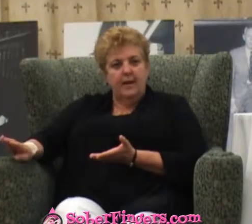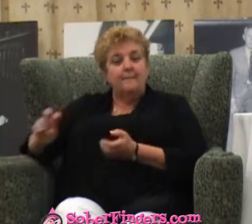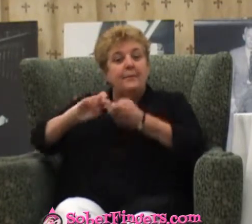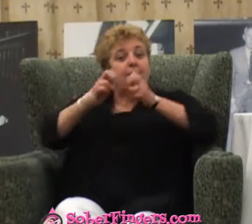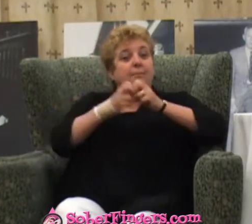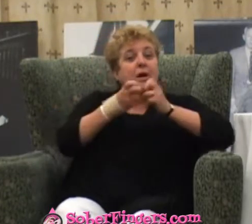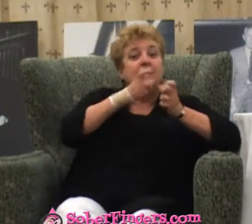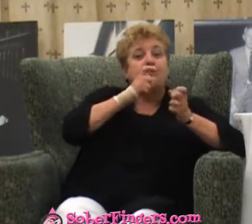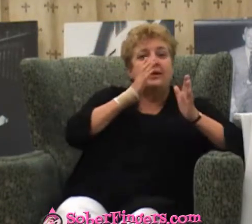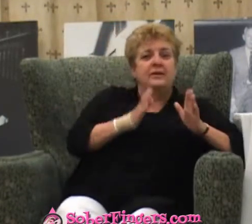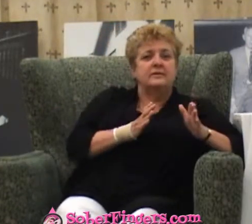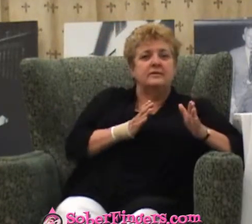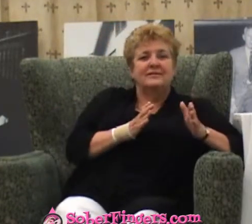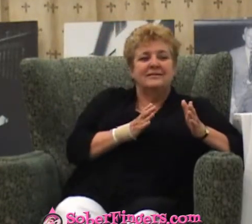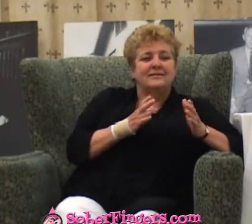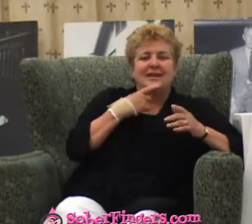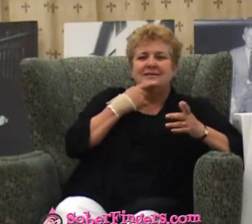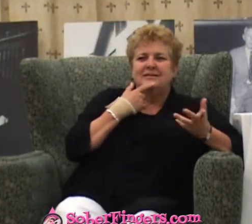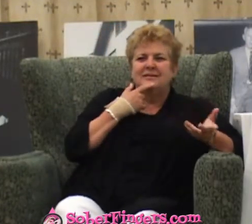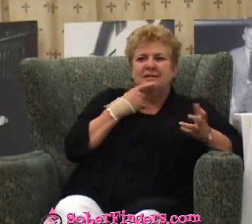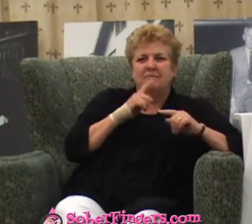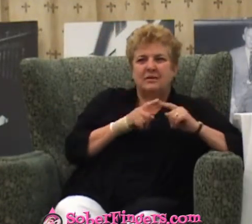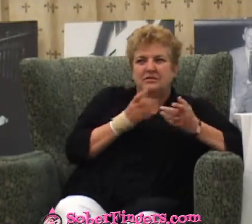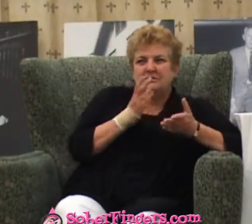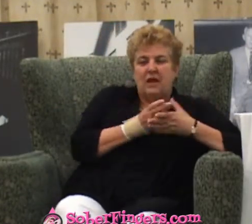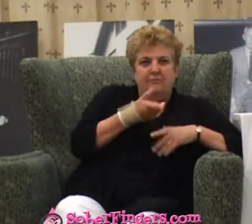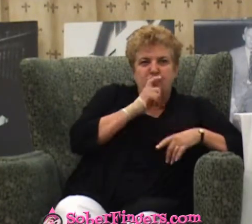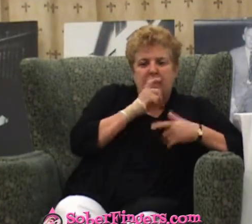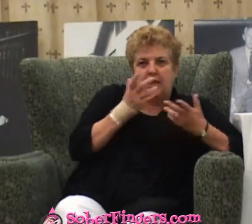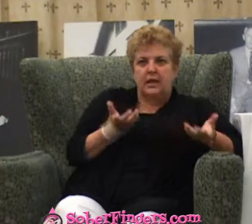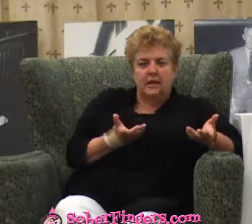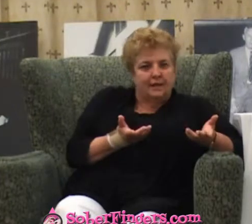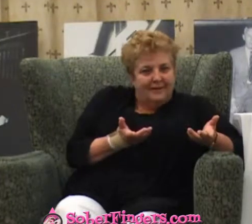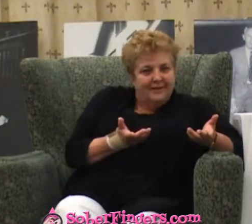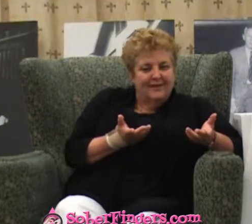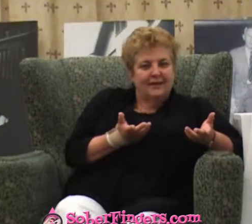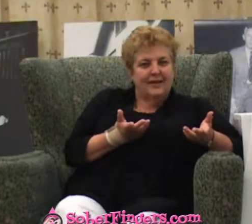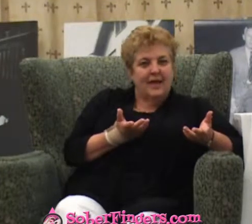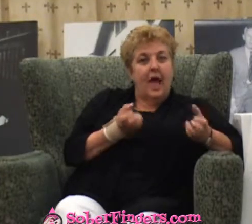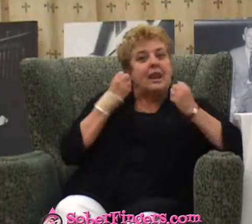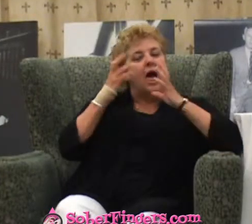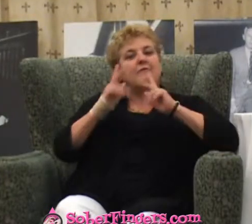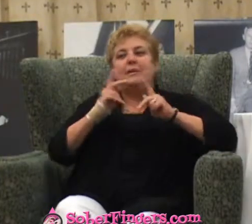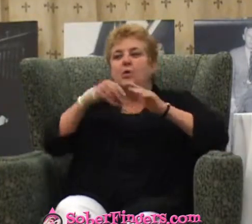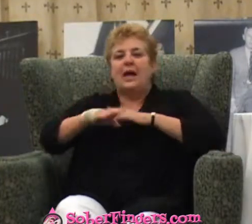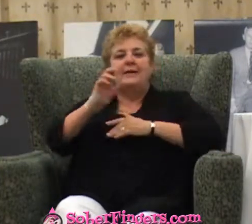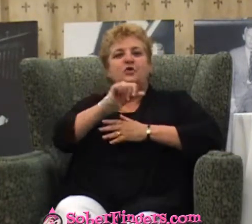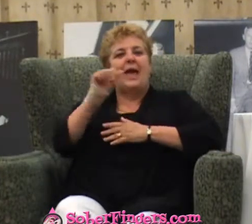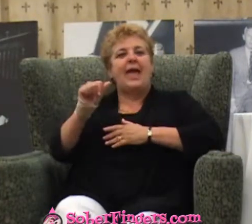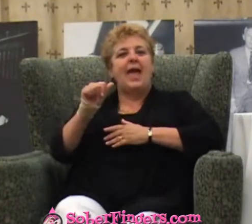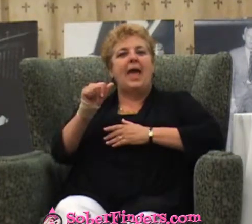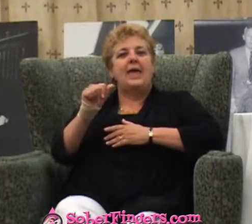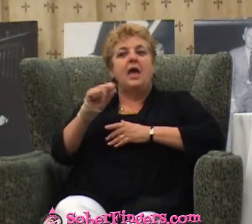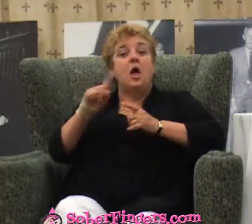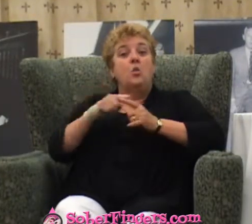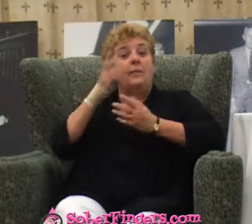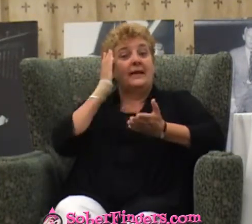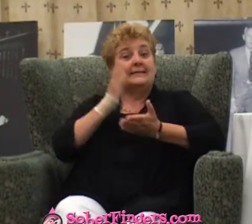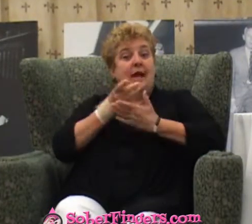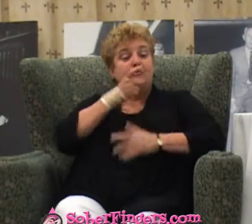that's true, stop drinking. And a lot of people, like I said, come into AA, and as soon as they put down the drink, everything works